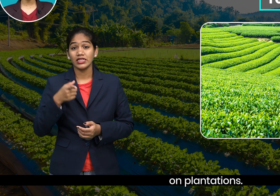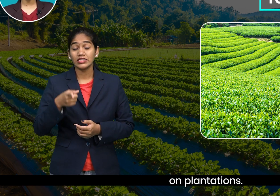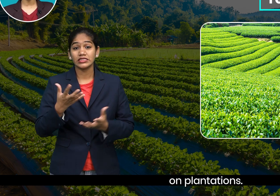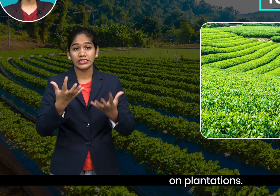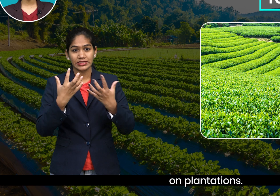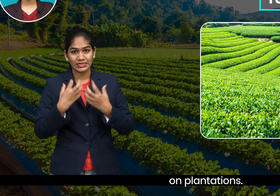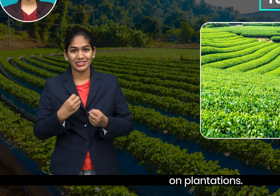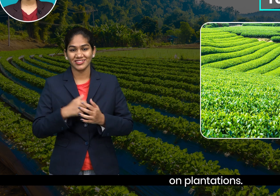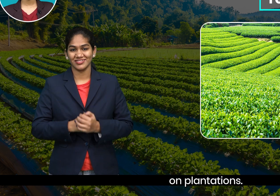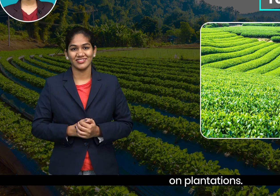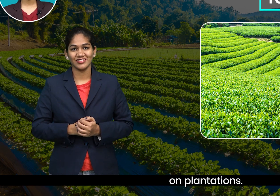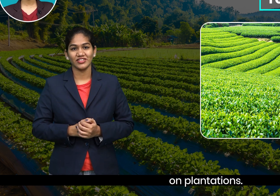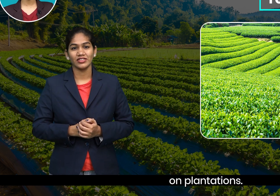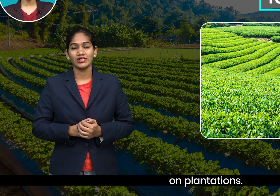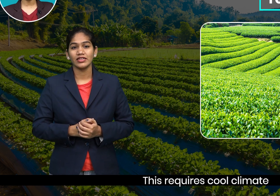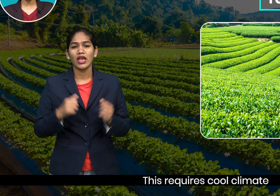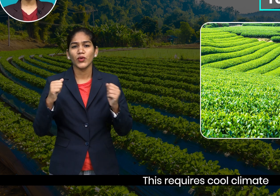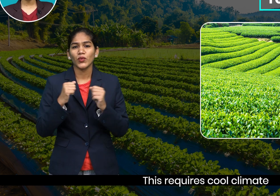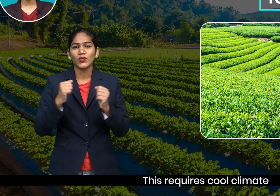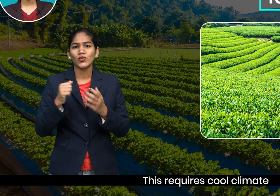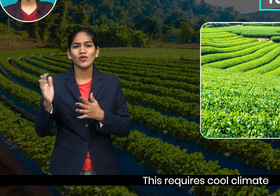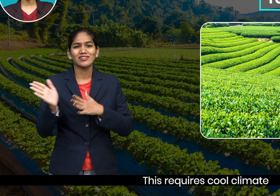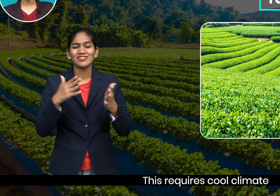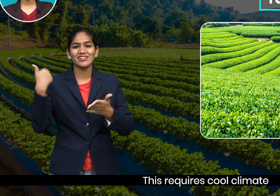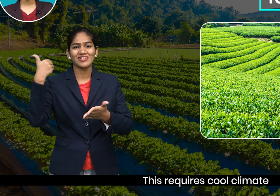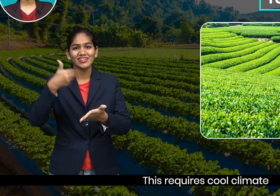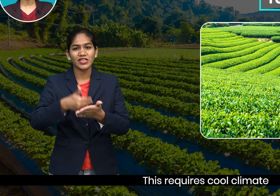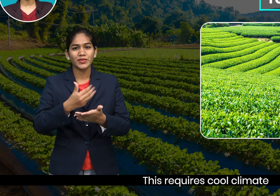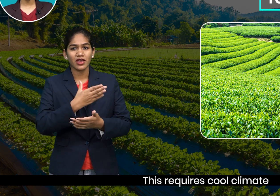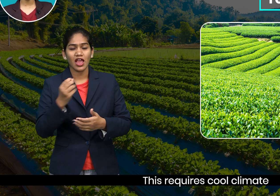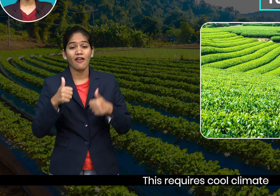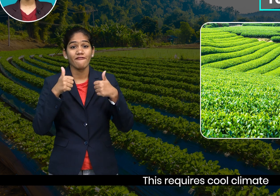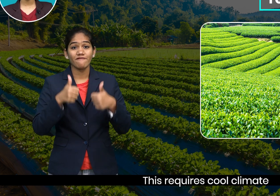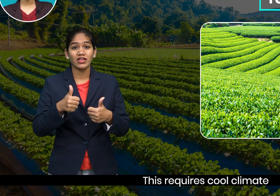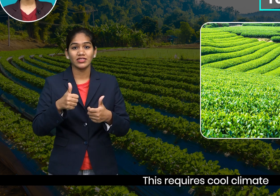This requires cool climate and